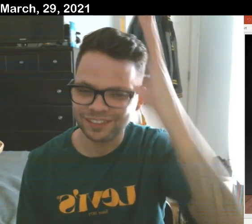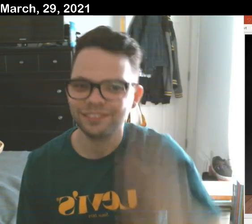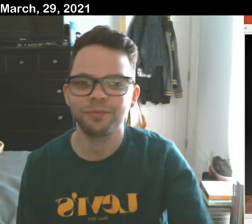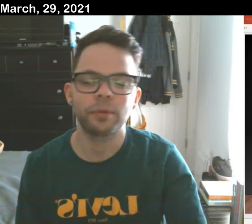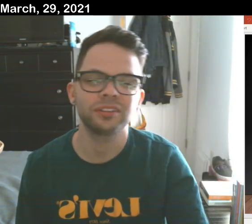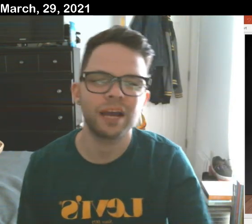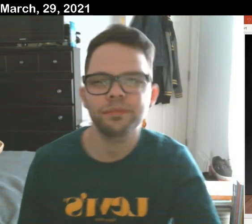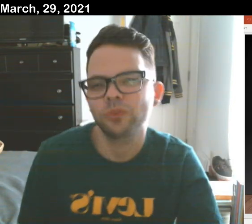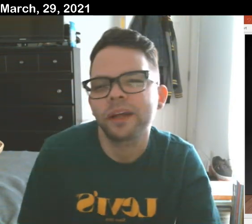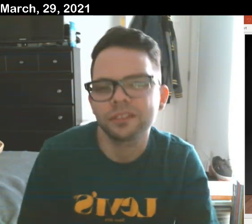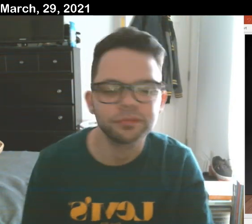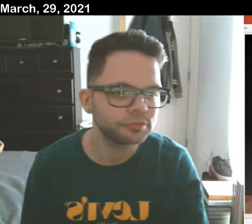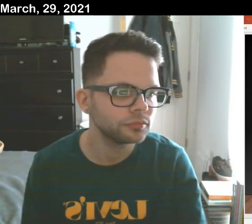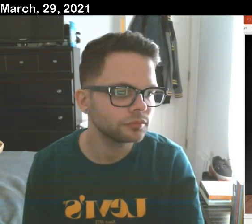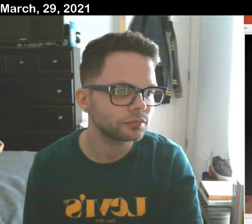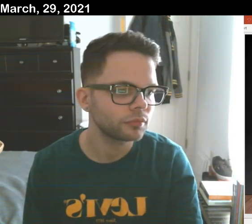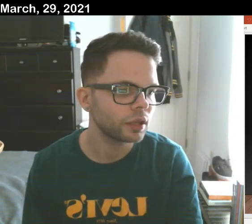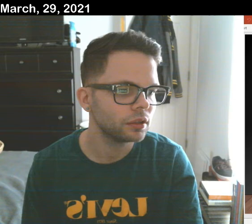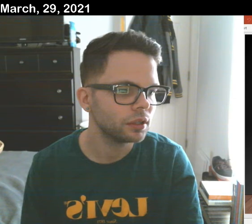Father. Remember, tap twice.